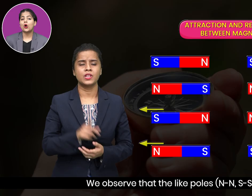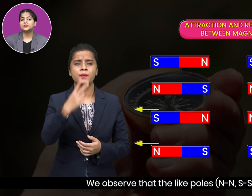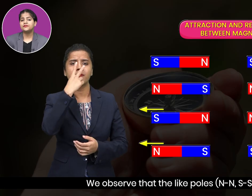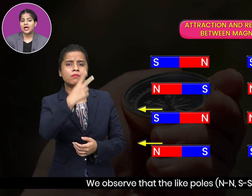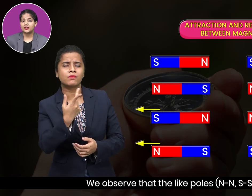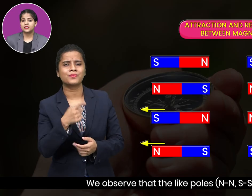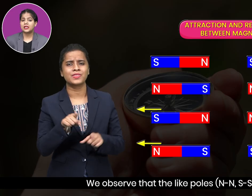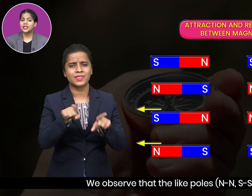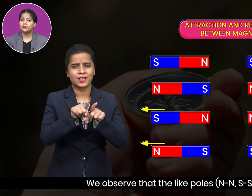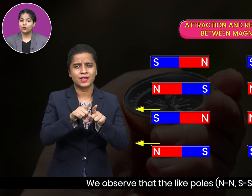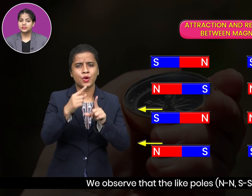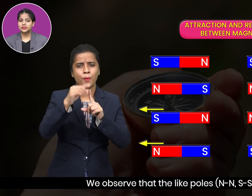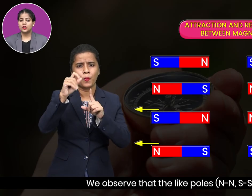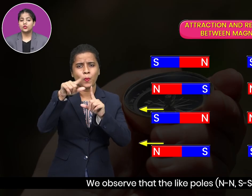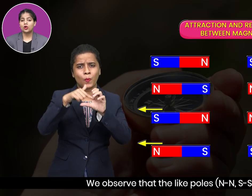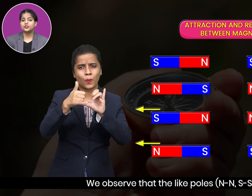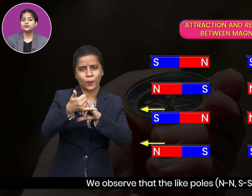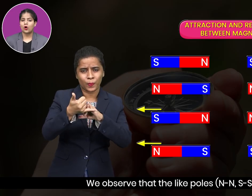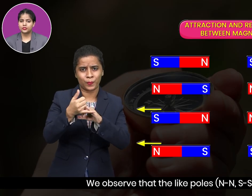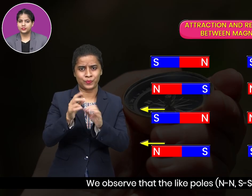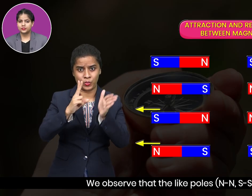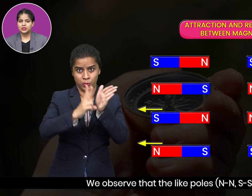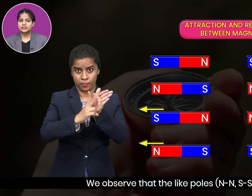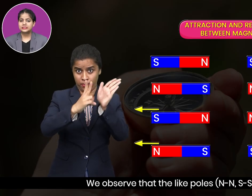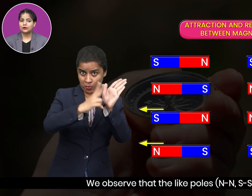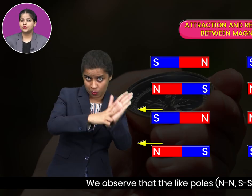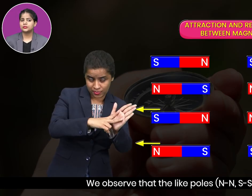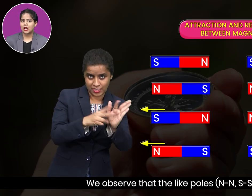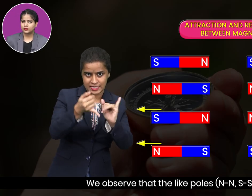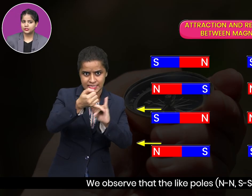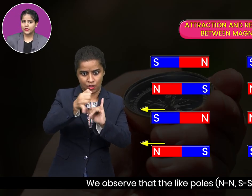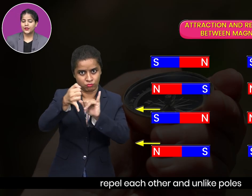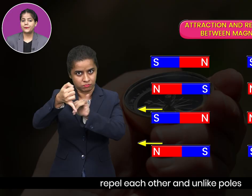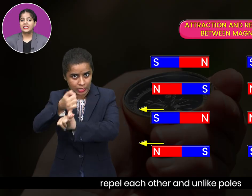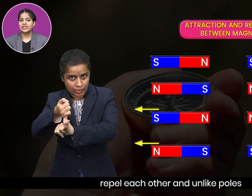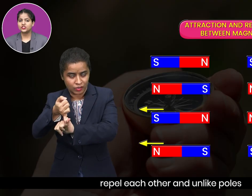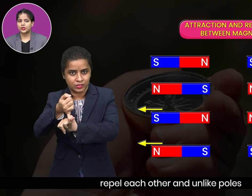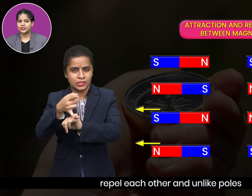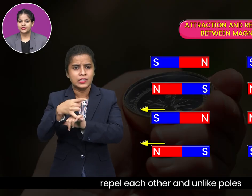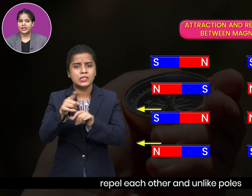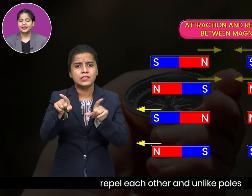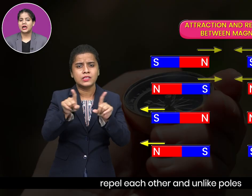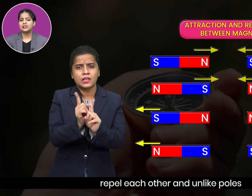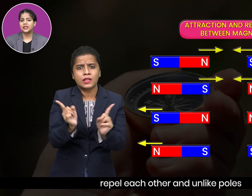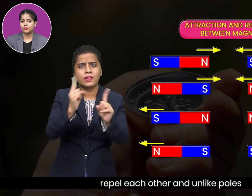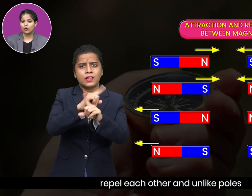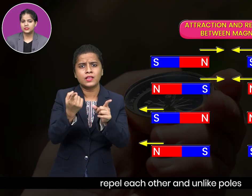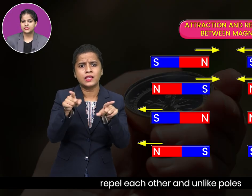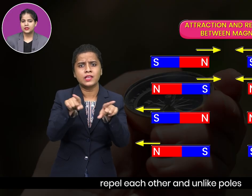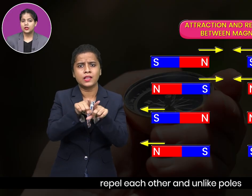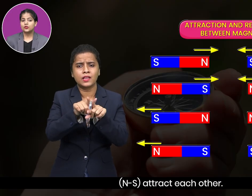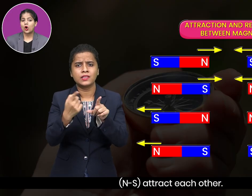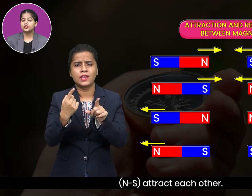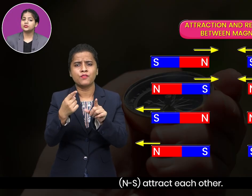We observe that the like poles, north to north, south to south, repel each other, and unlike